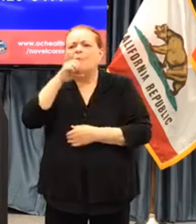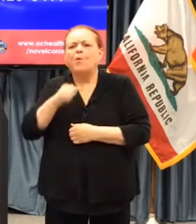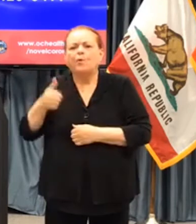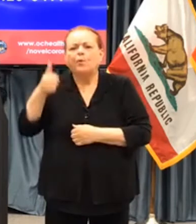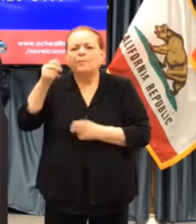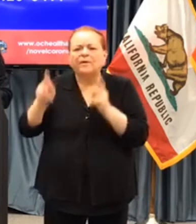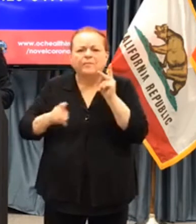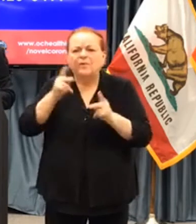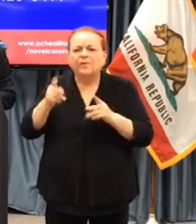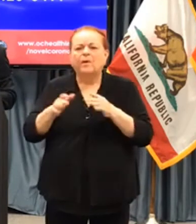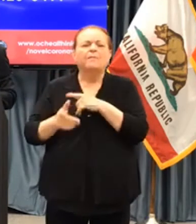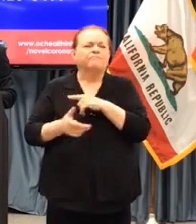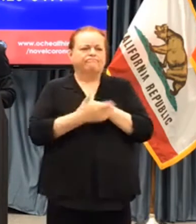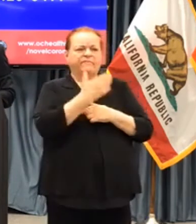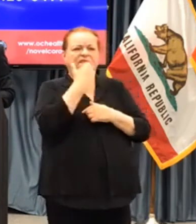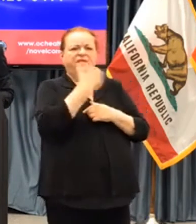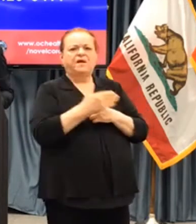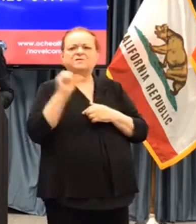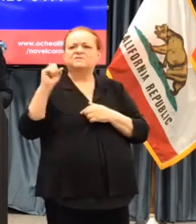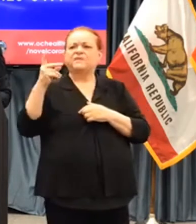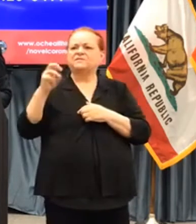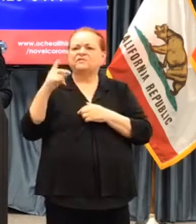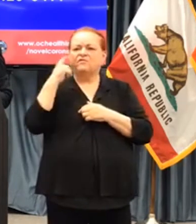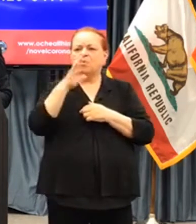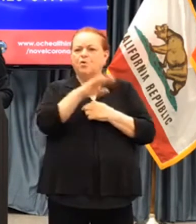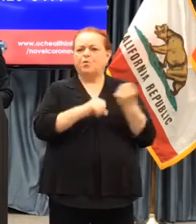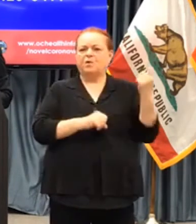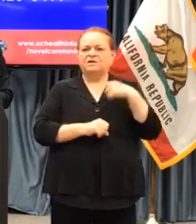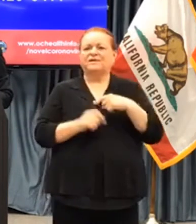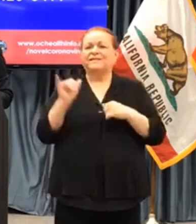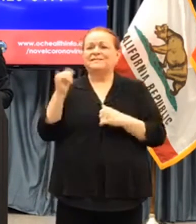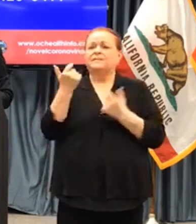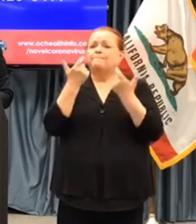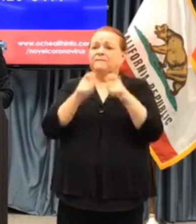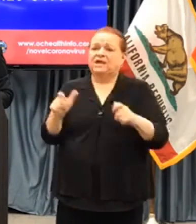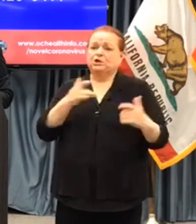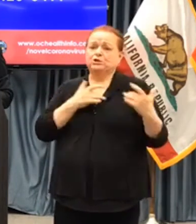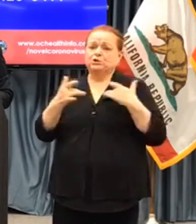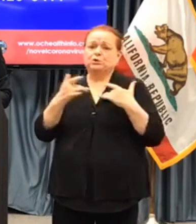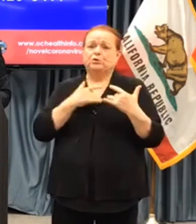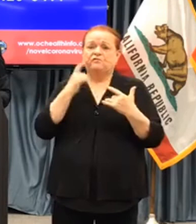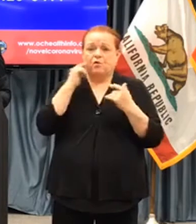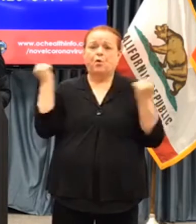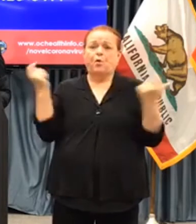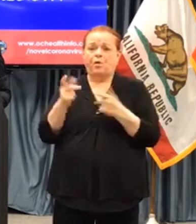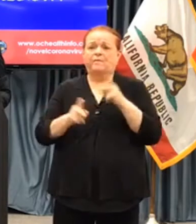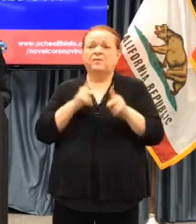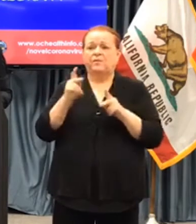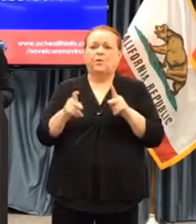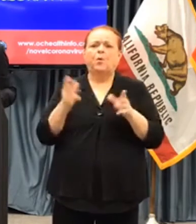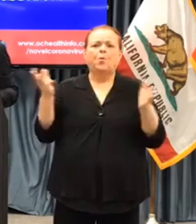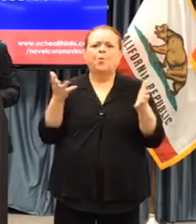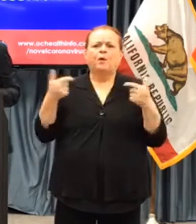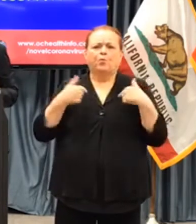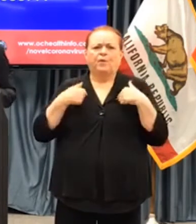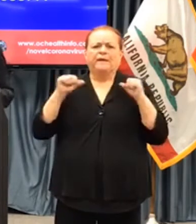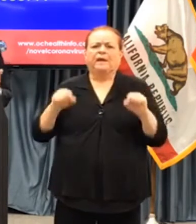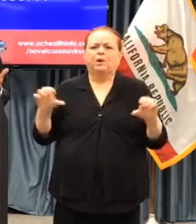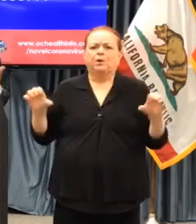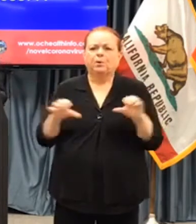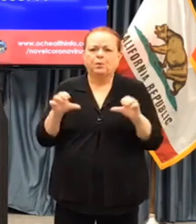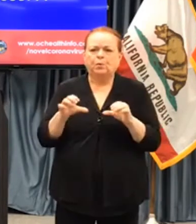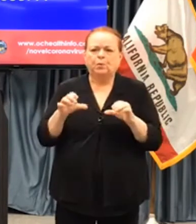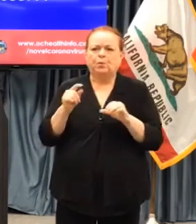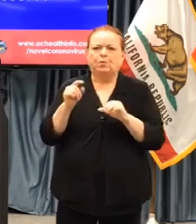Spencer, thank you very much for your question. I think that's a big concern for everybody, is what can we do proactively as opposed to waiting